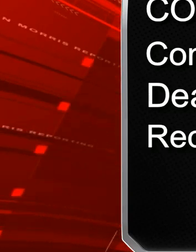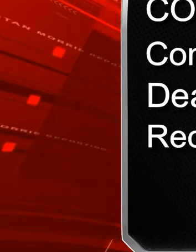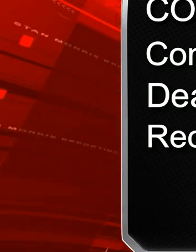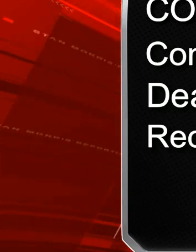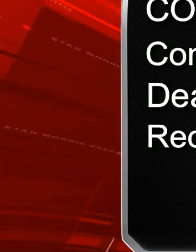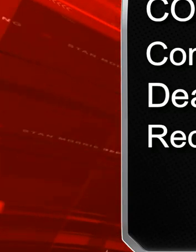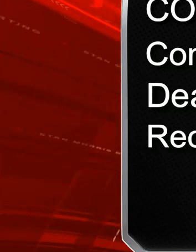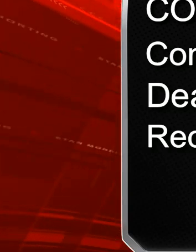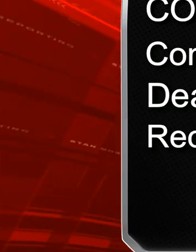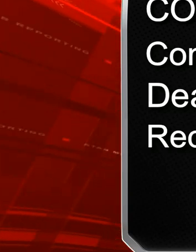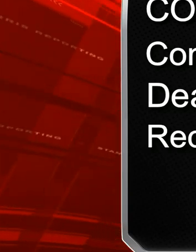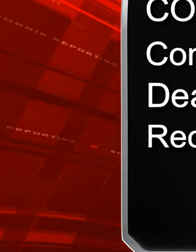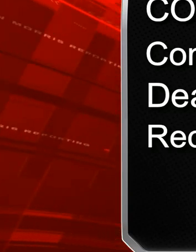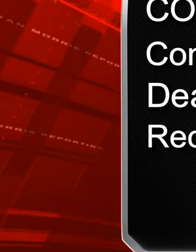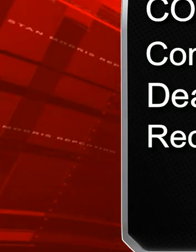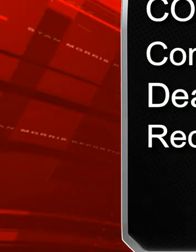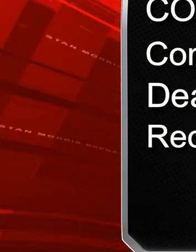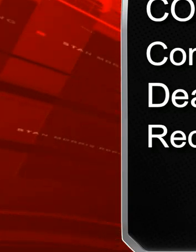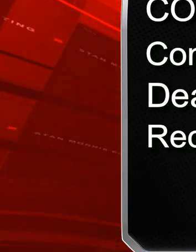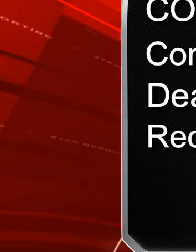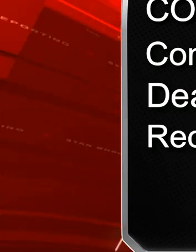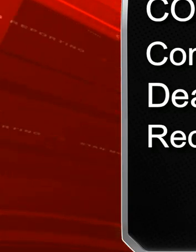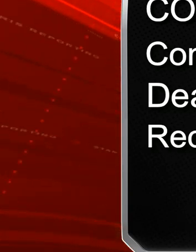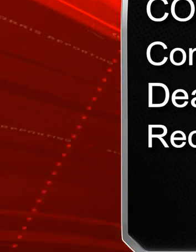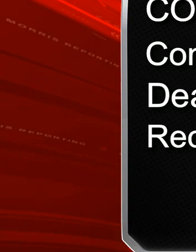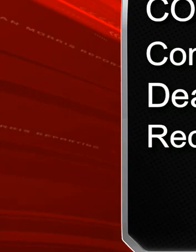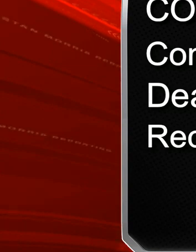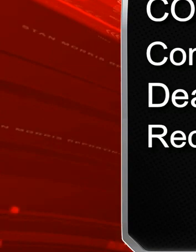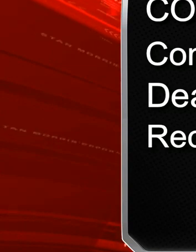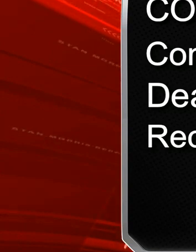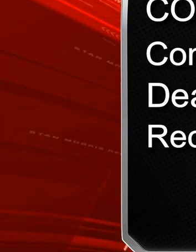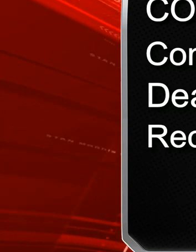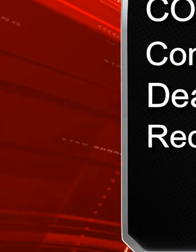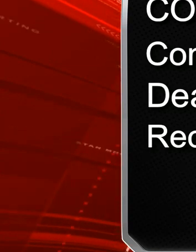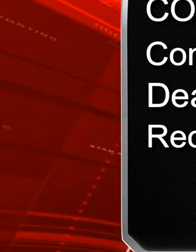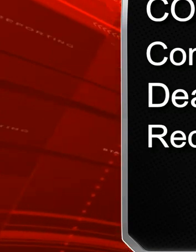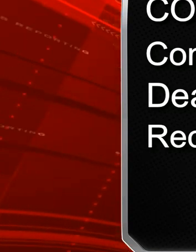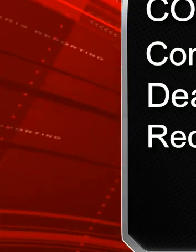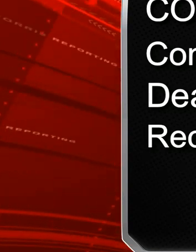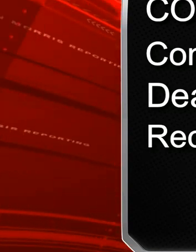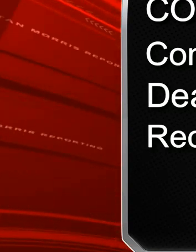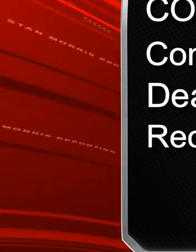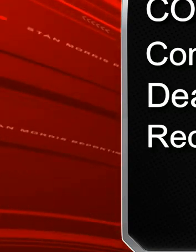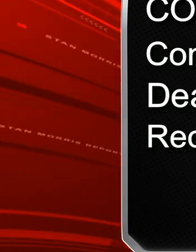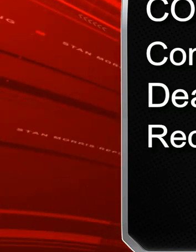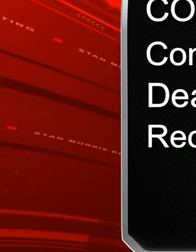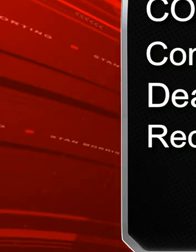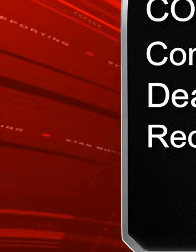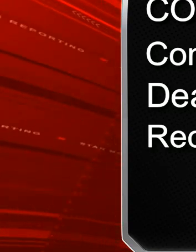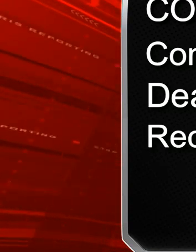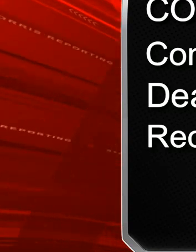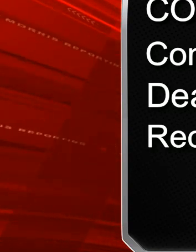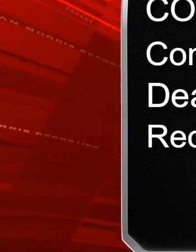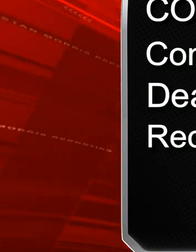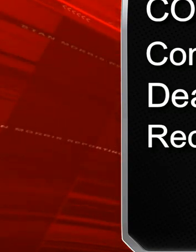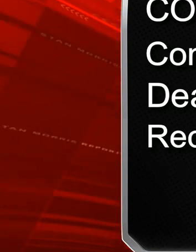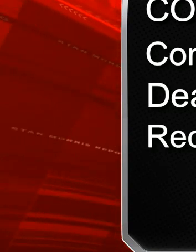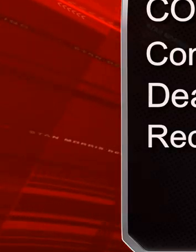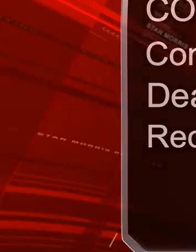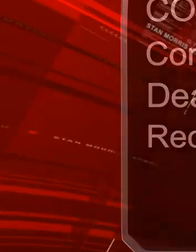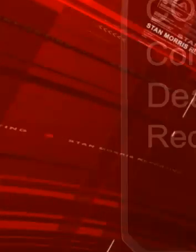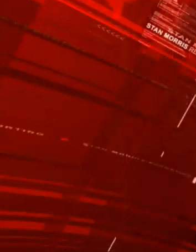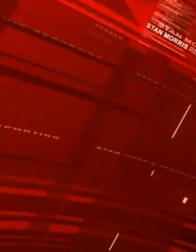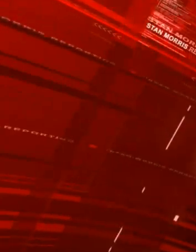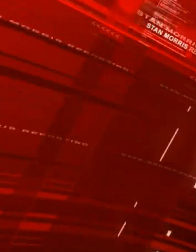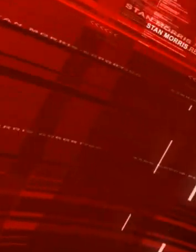million, 352,000 deaths, with 2.3 having recovered, 2.3 million. Those numbers from Johns Hopkins